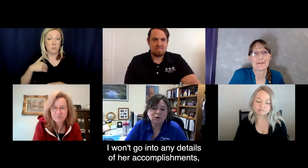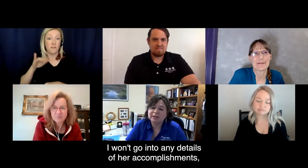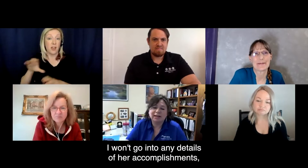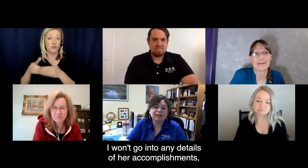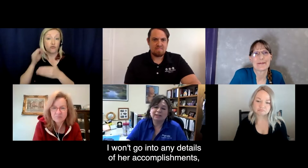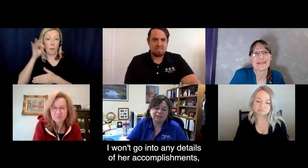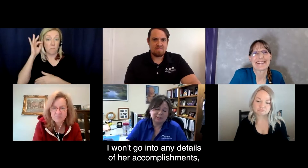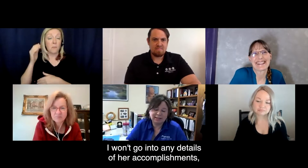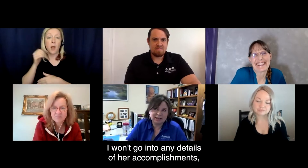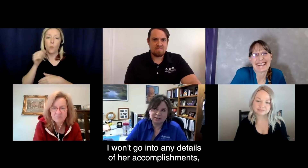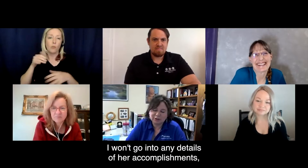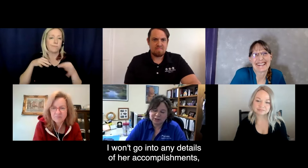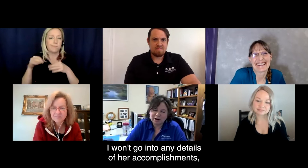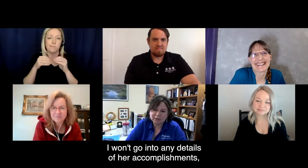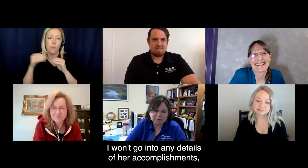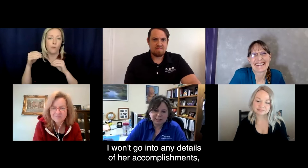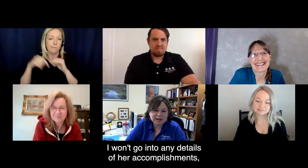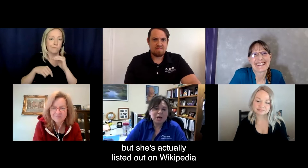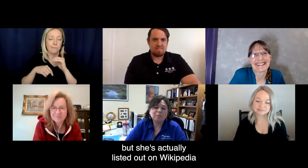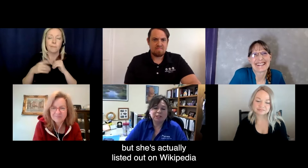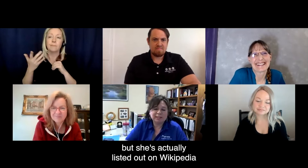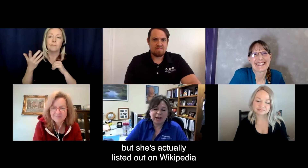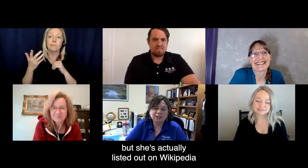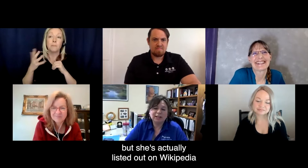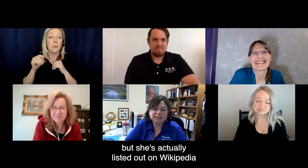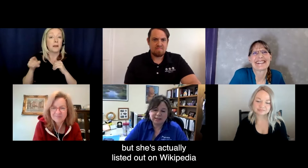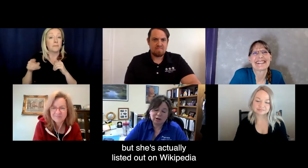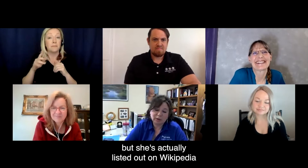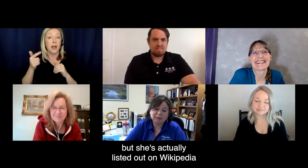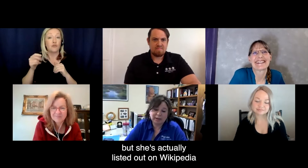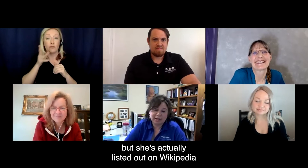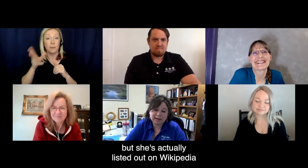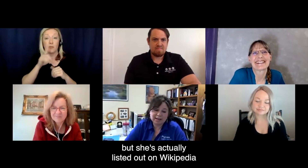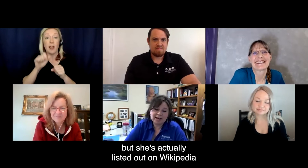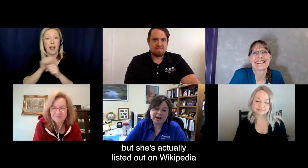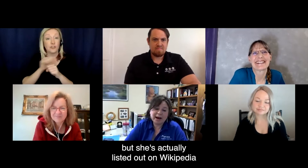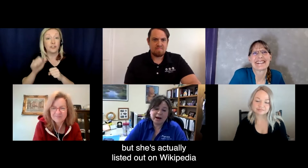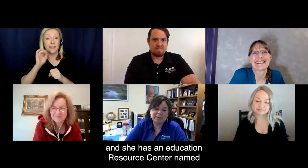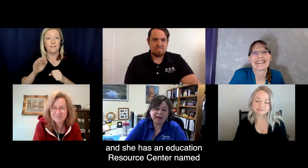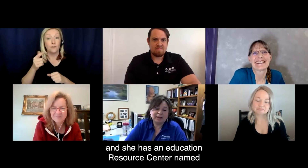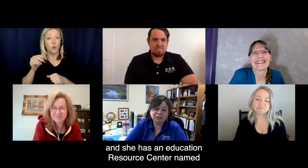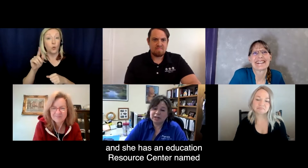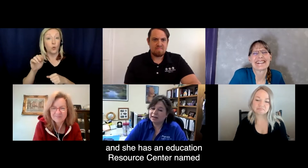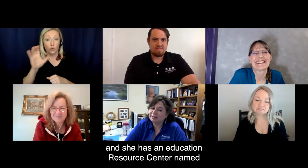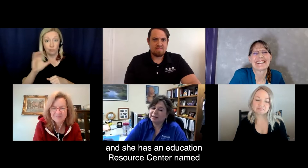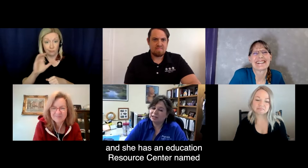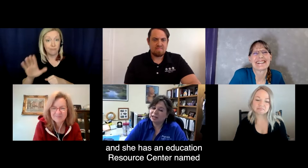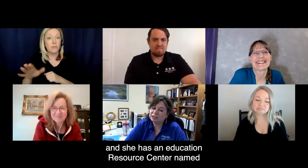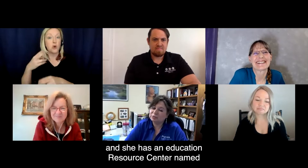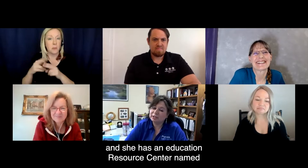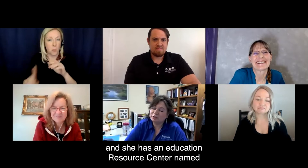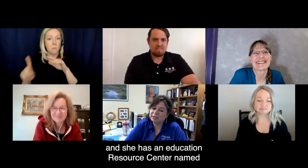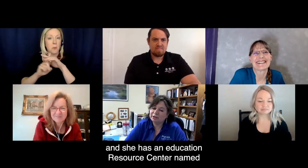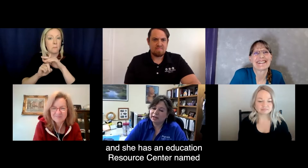won't go into any details of her accomplishments, but she's actually listed out on Wikipedia, and she has an